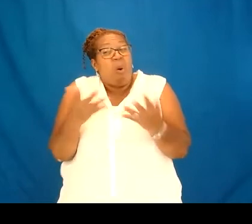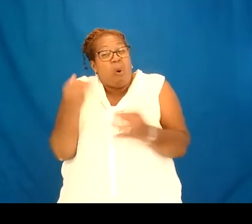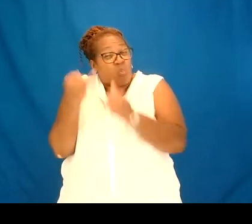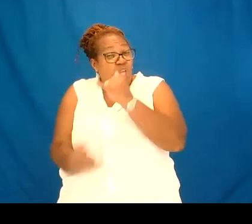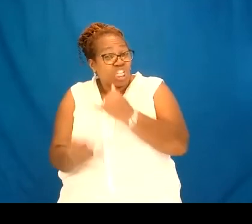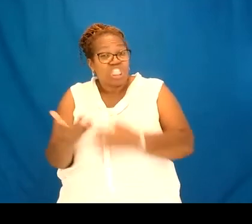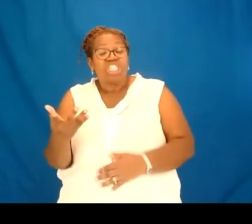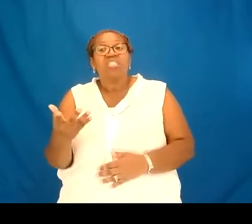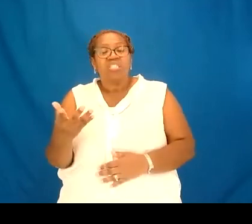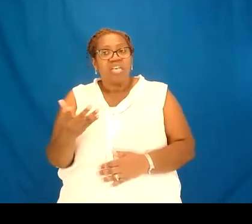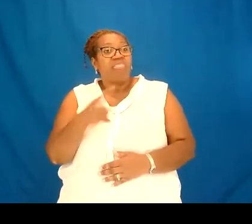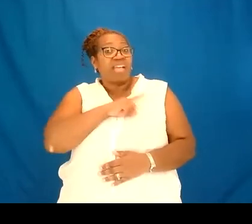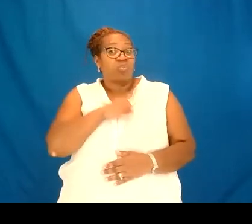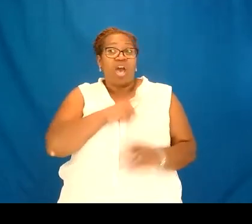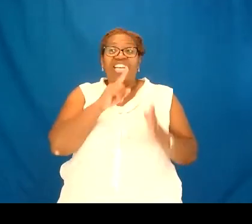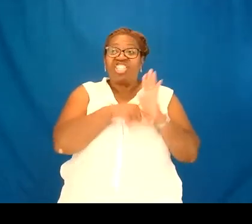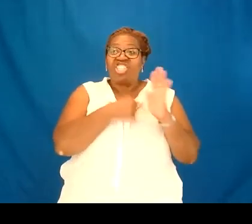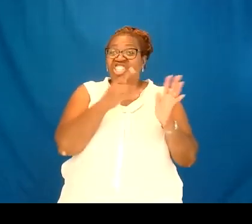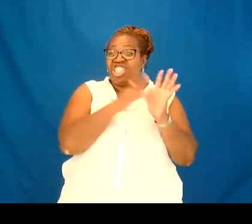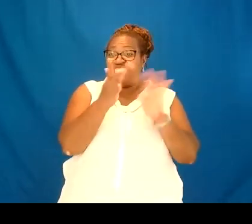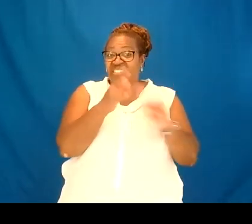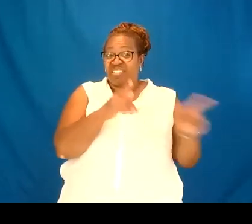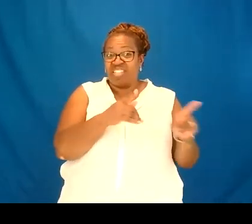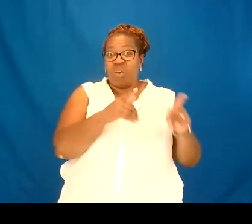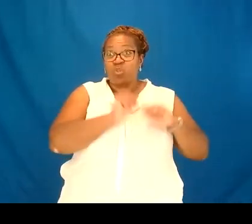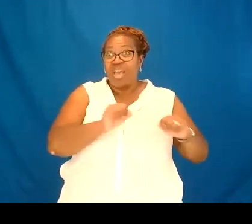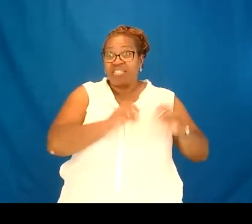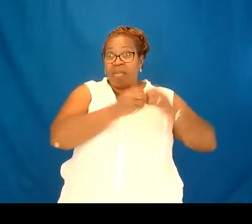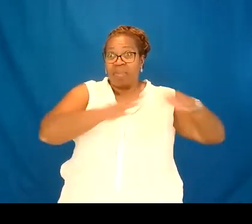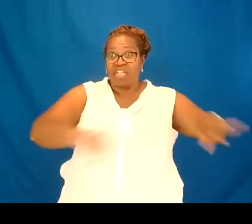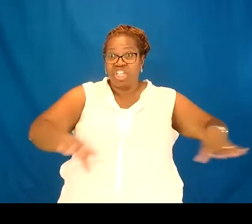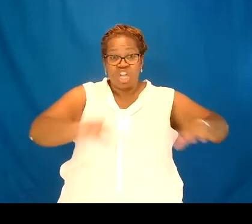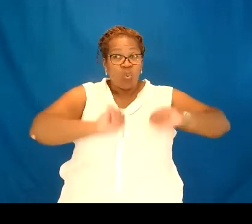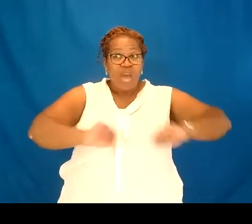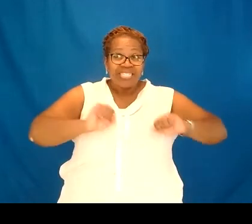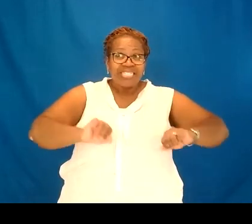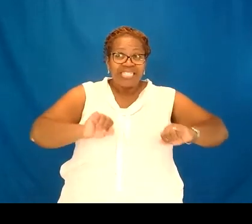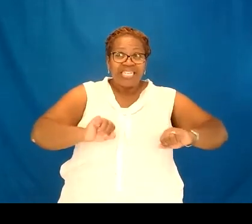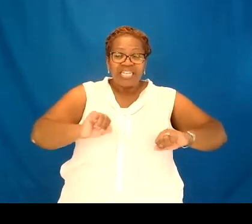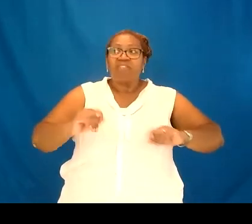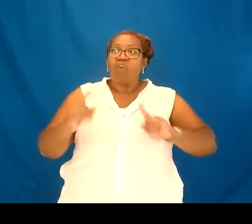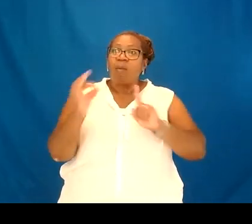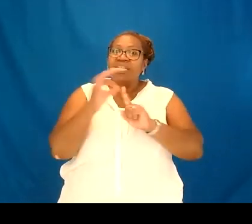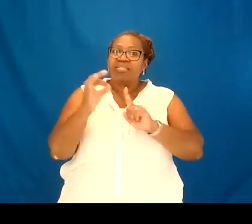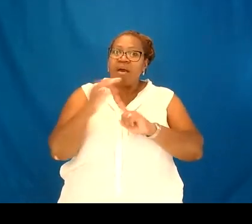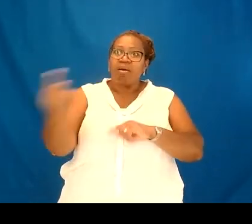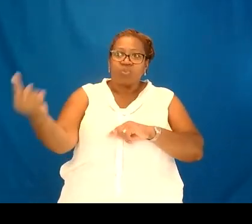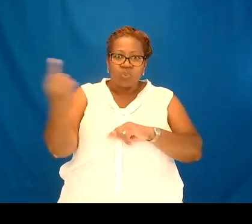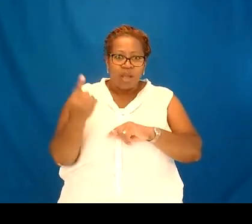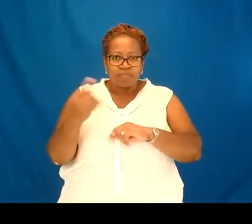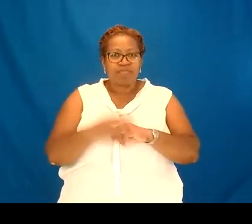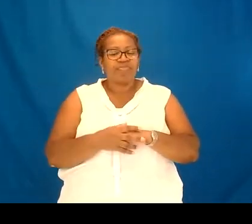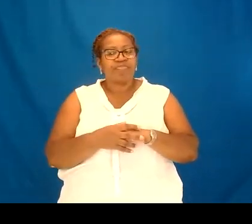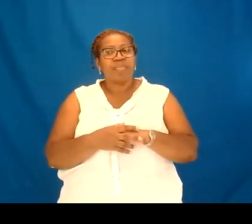on the shore in the morning, waiting for Peter as he returns. Let's look at 3 things that Jesus